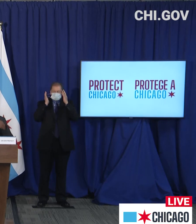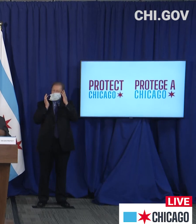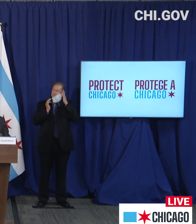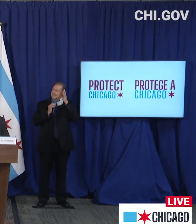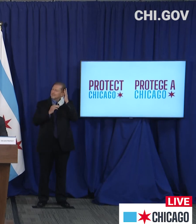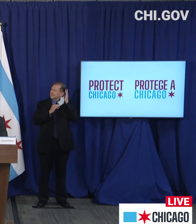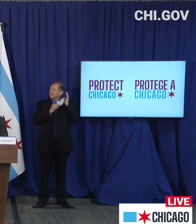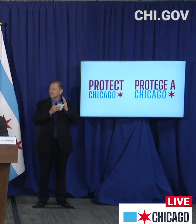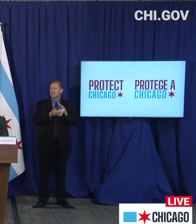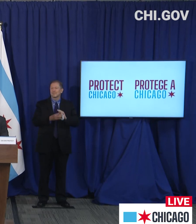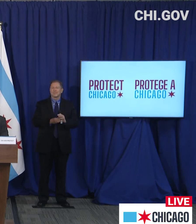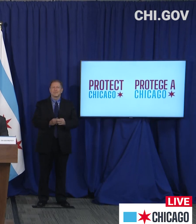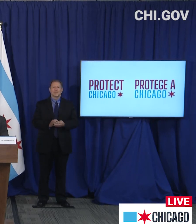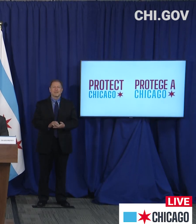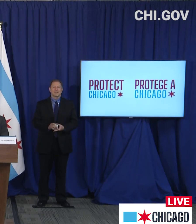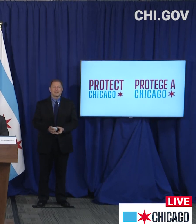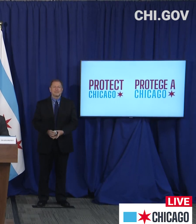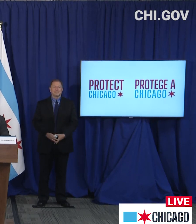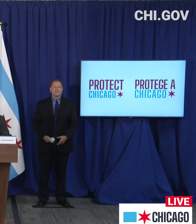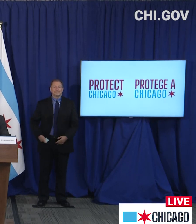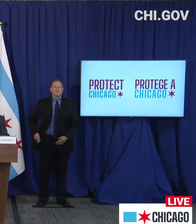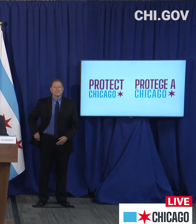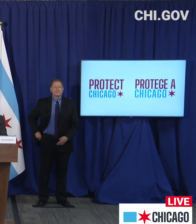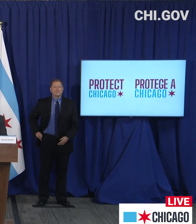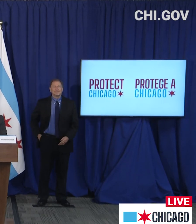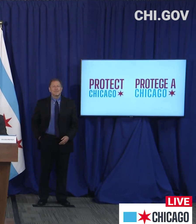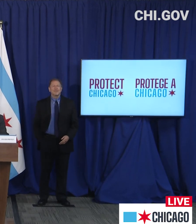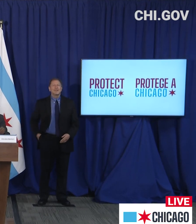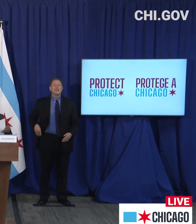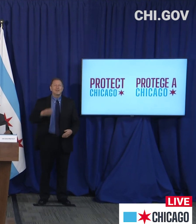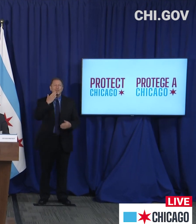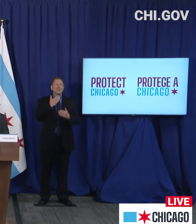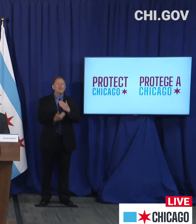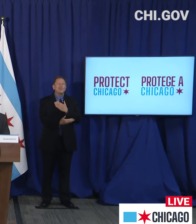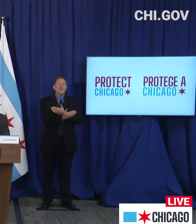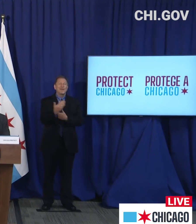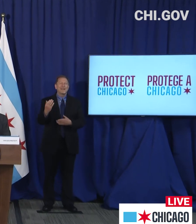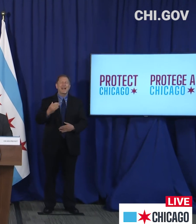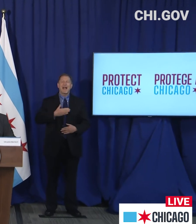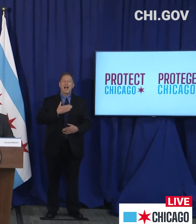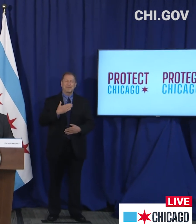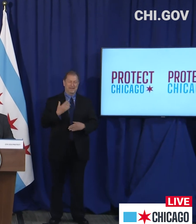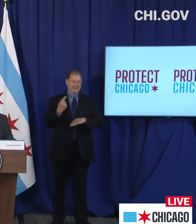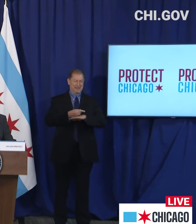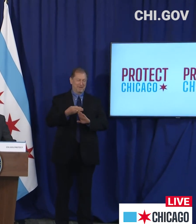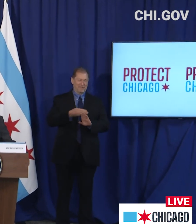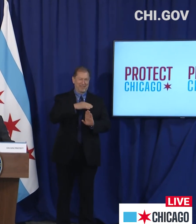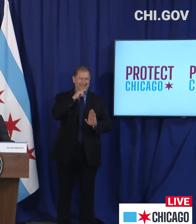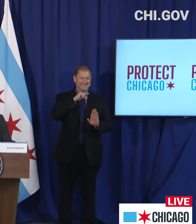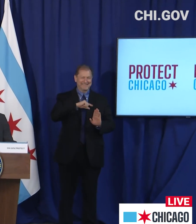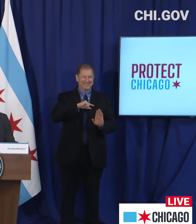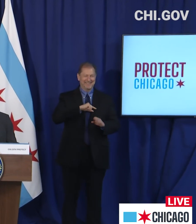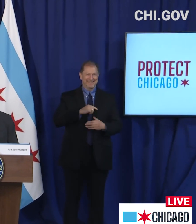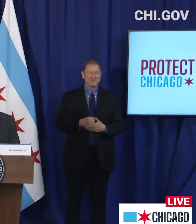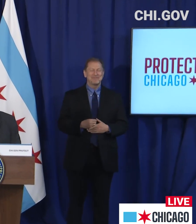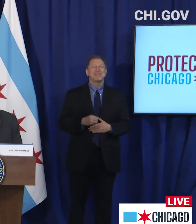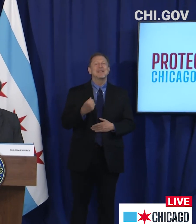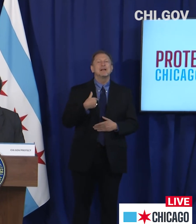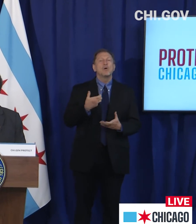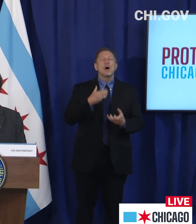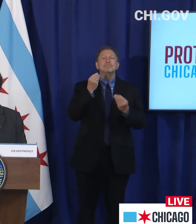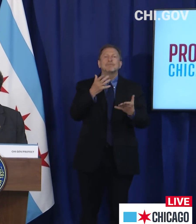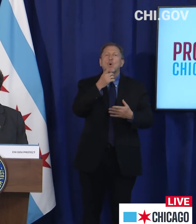Good morning, everyone. Happy day before Thanksgiving. I want to take a moment to acknowledge the individuals who